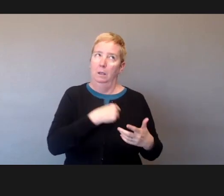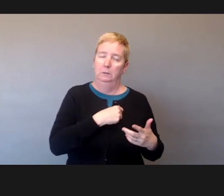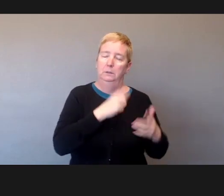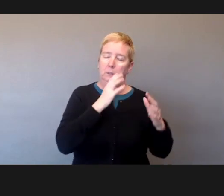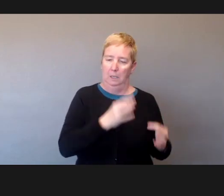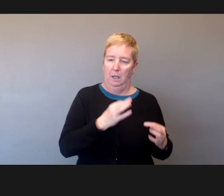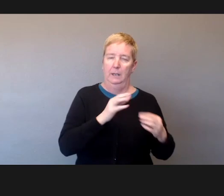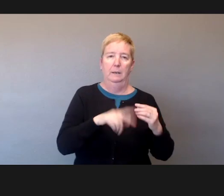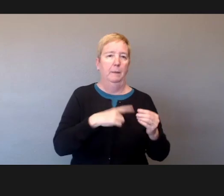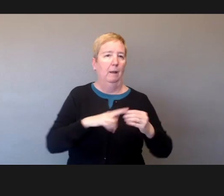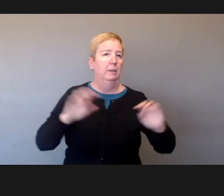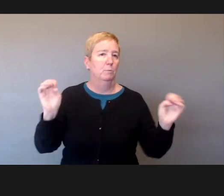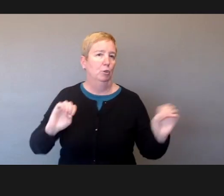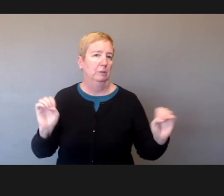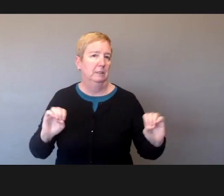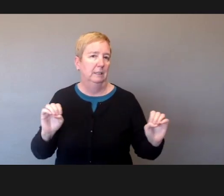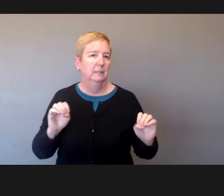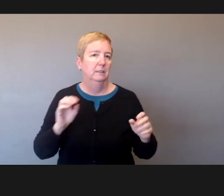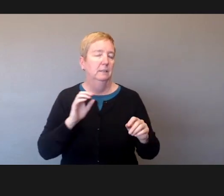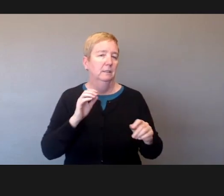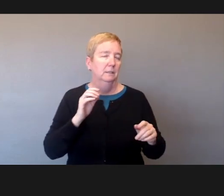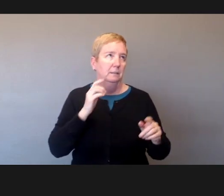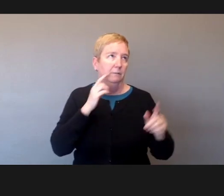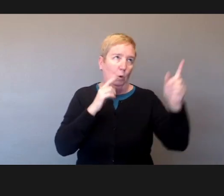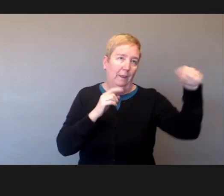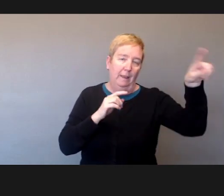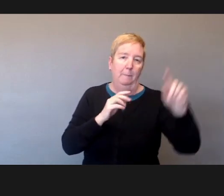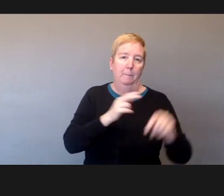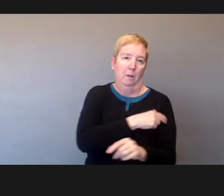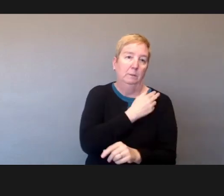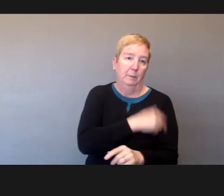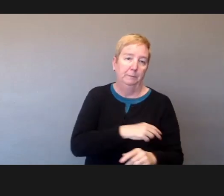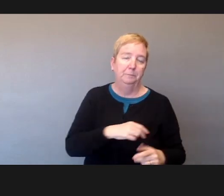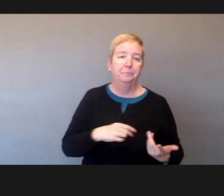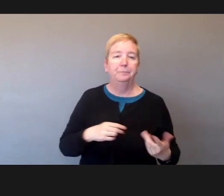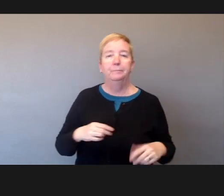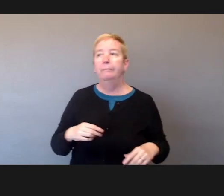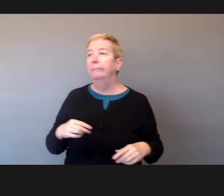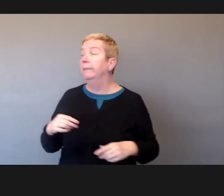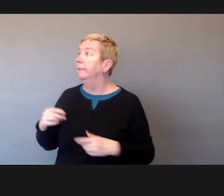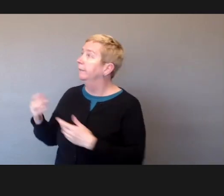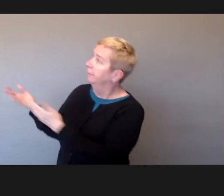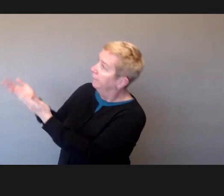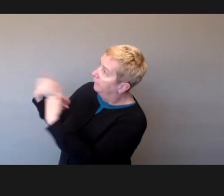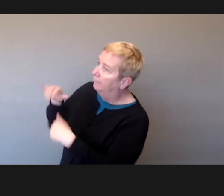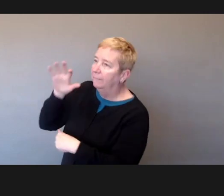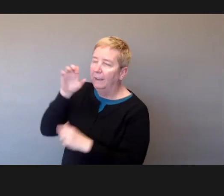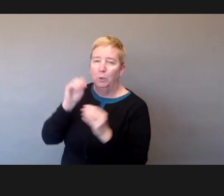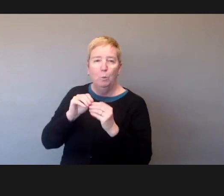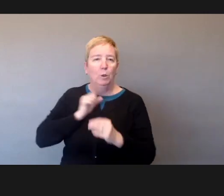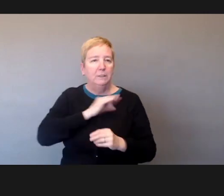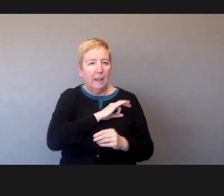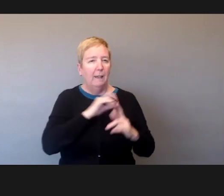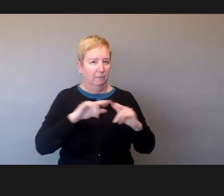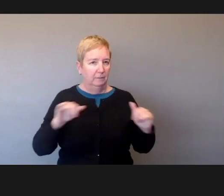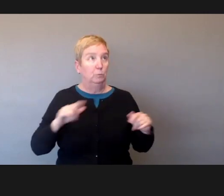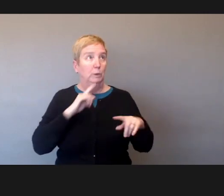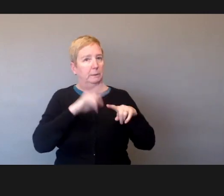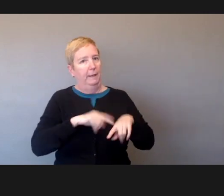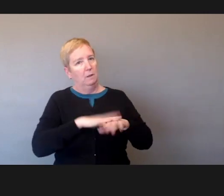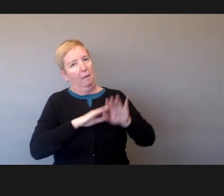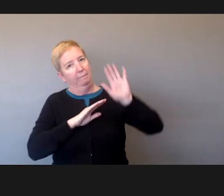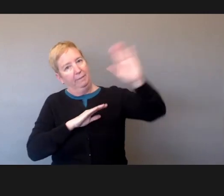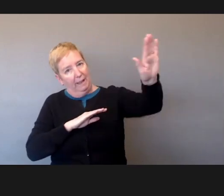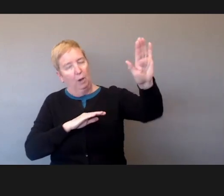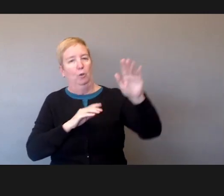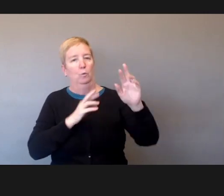care or, other interventions, bringing in 500 staff, et cetera, et cetera. So work